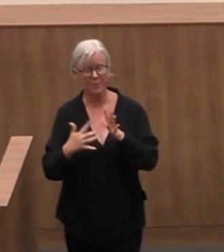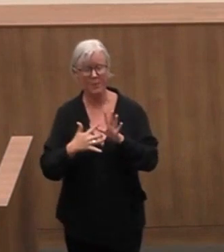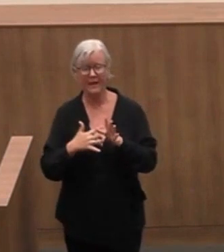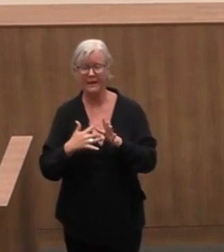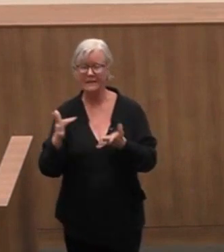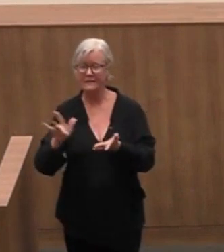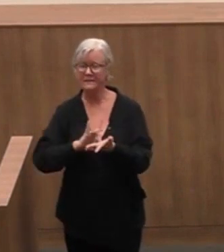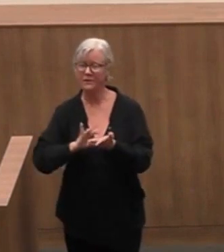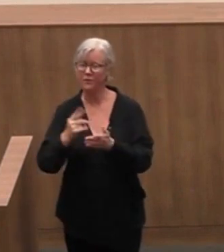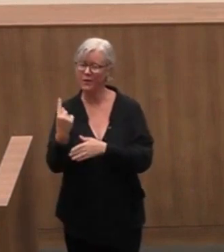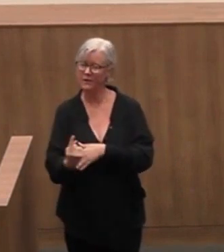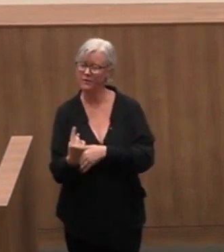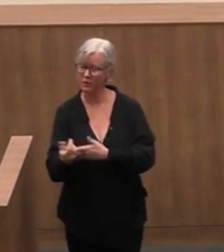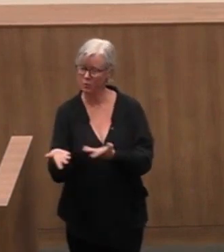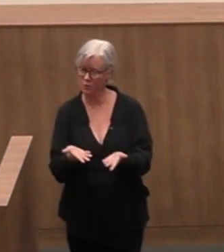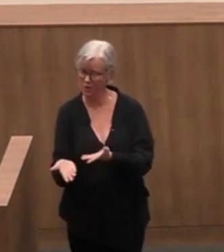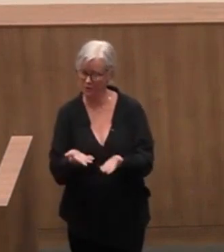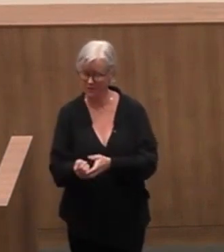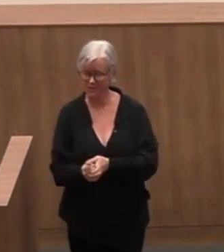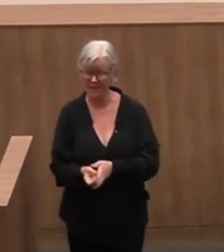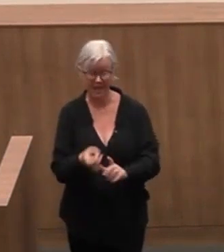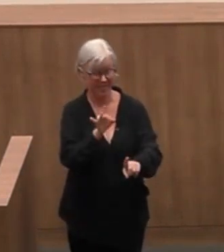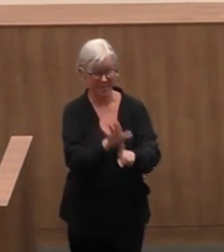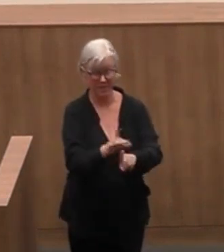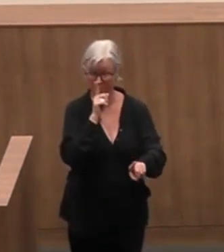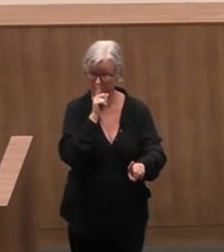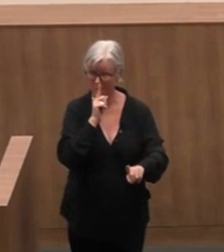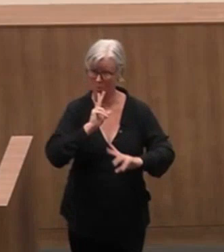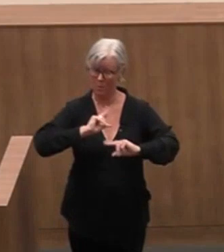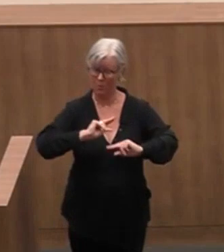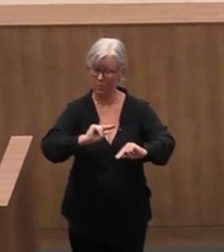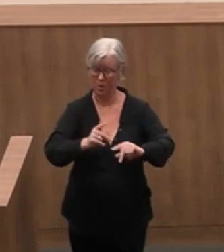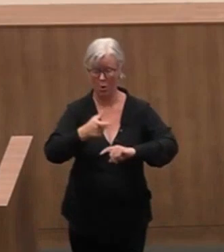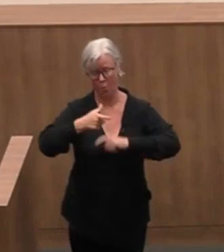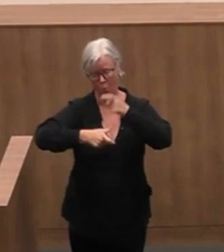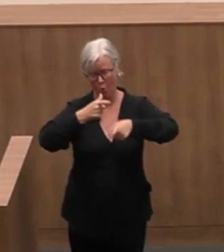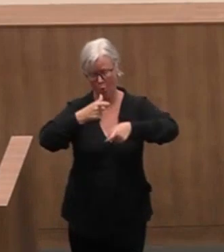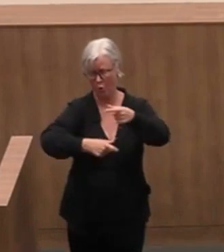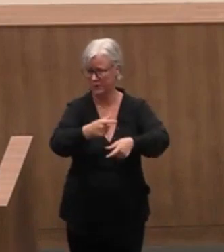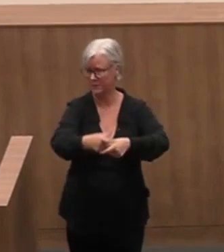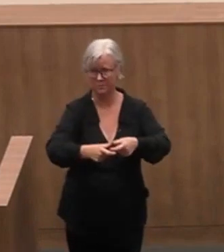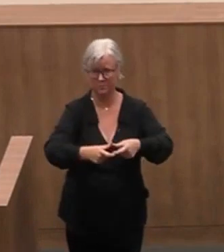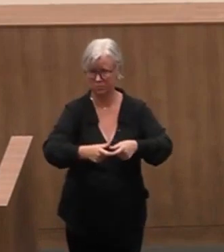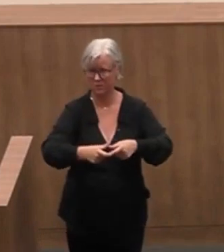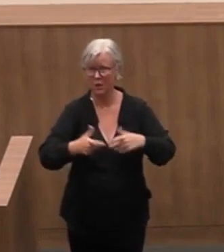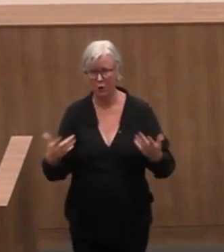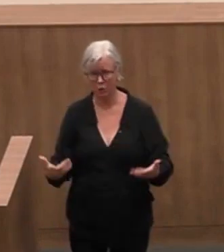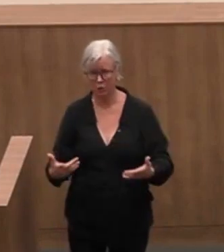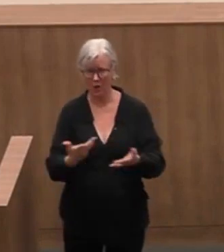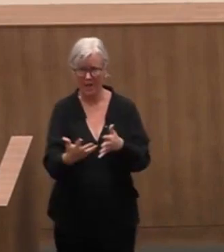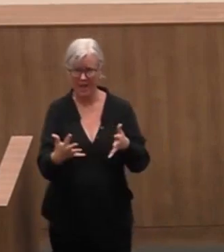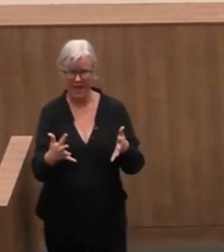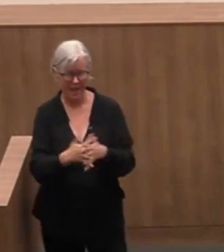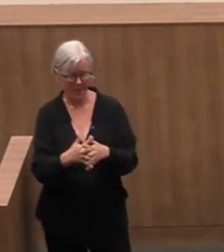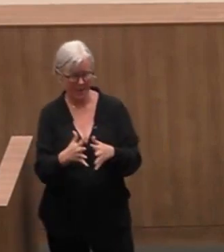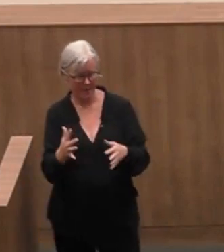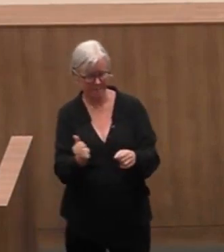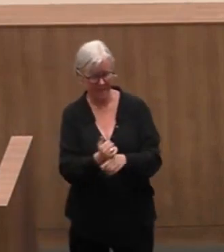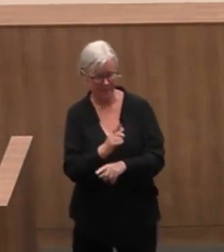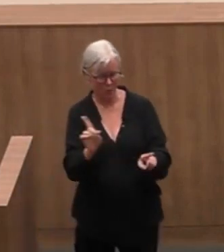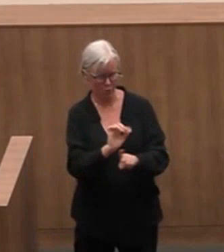Services, and this is with people who don't use words to communicate. So, you know, it's a very creative process of determining what is